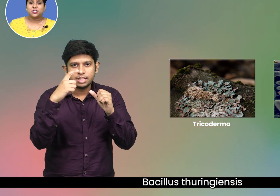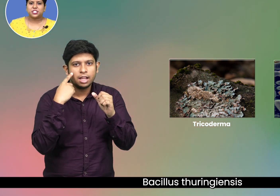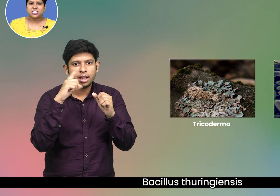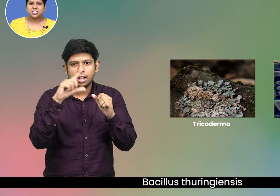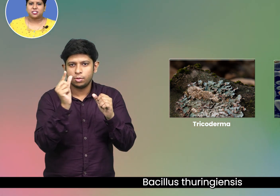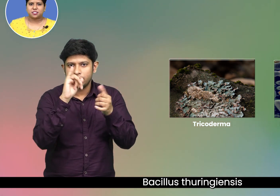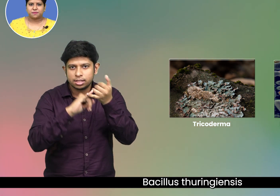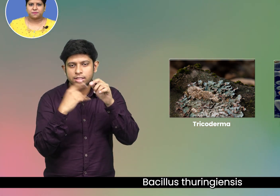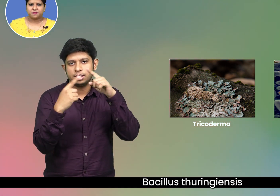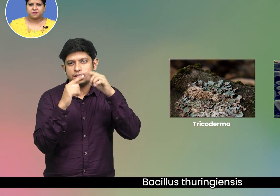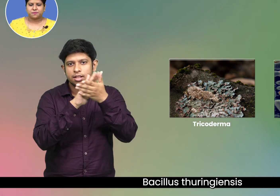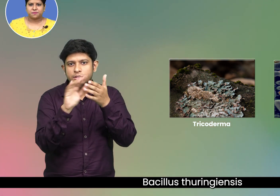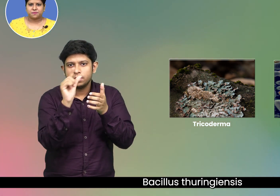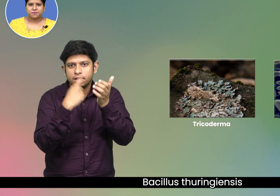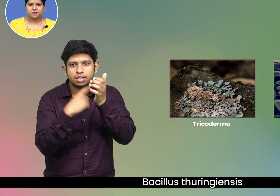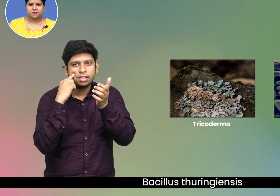Bacillus thuringiensis